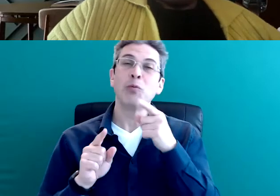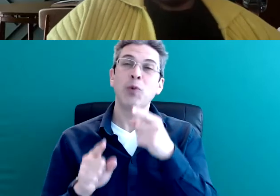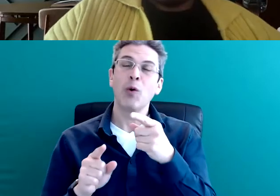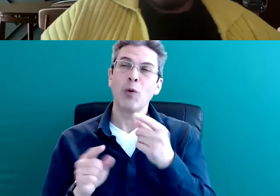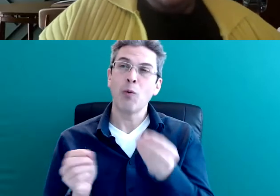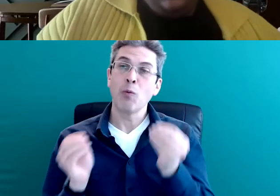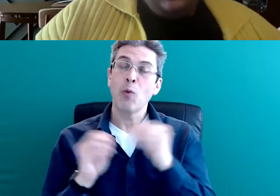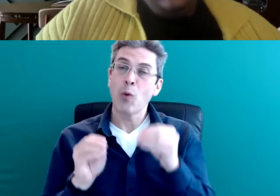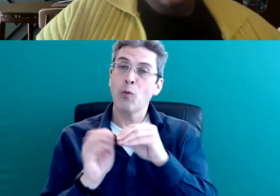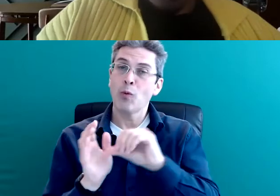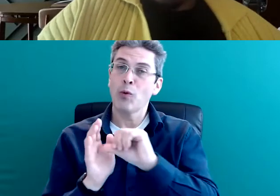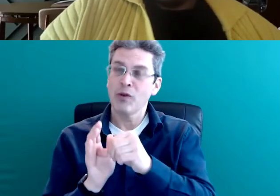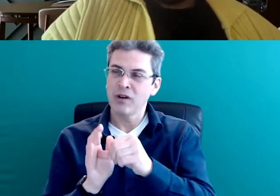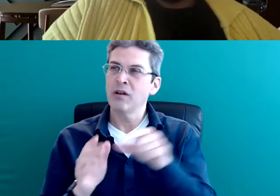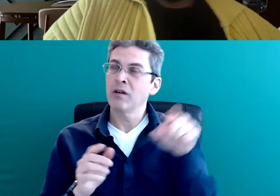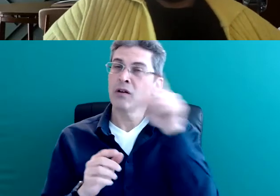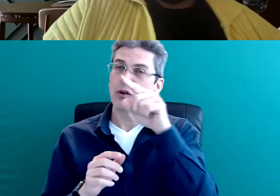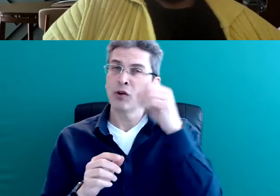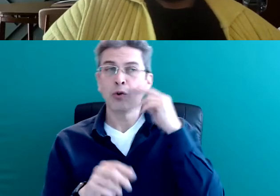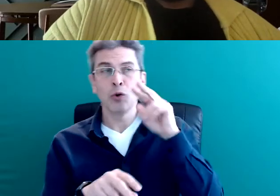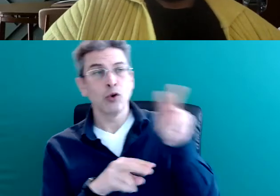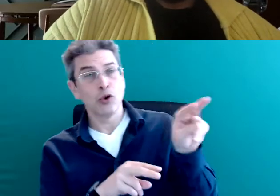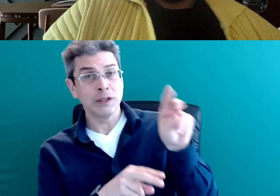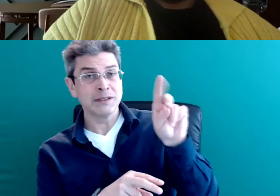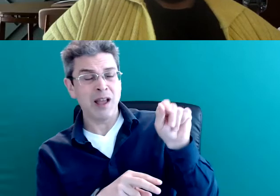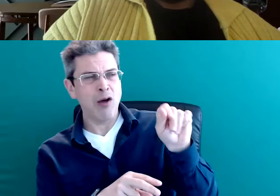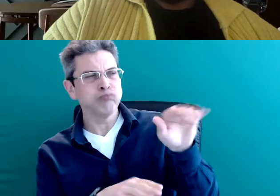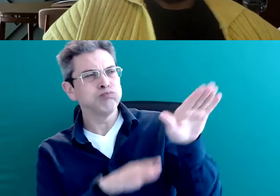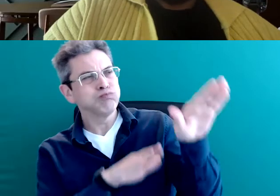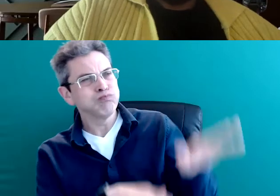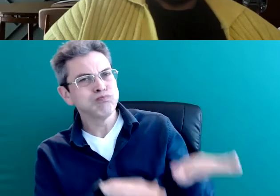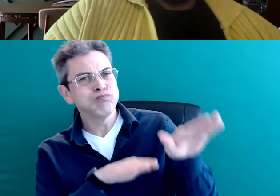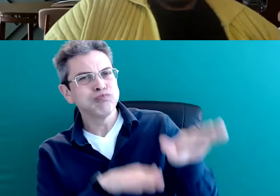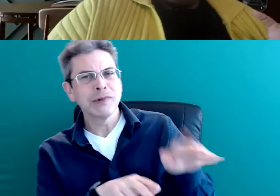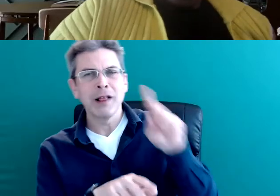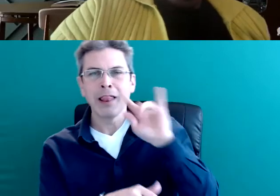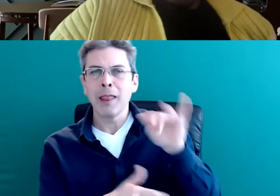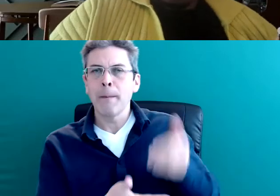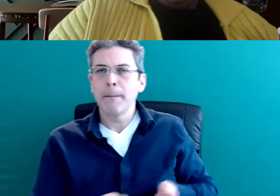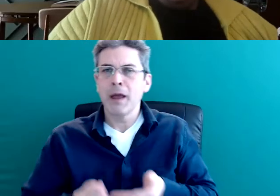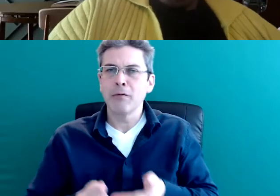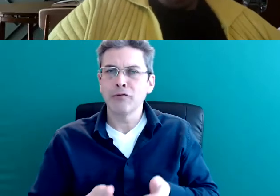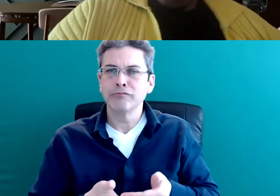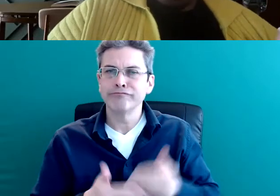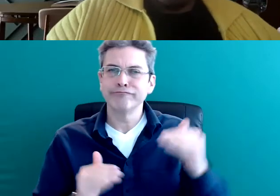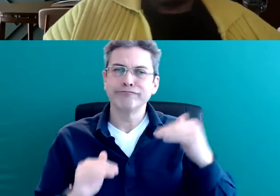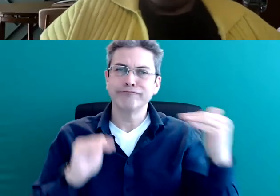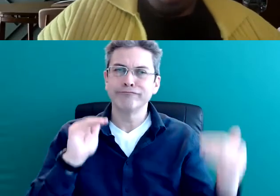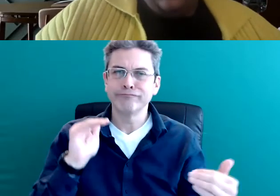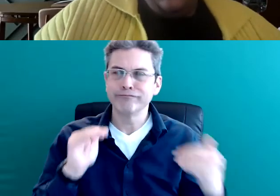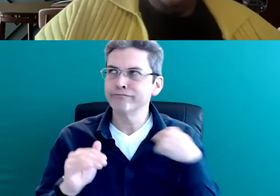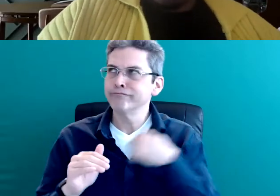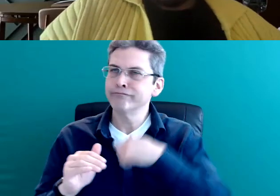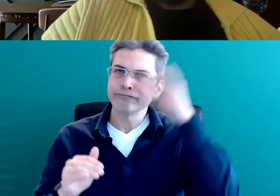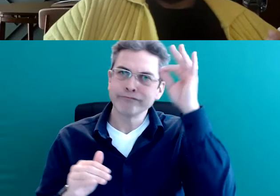that disabled people are infantilized and very much so do not know what we're saying or doing. And so people would try to